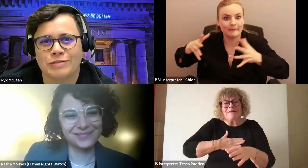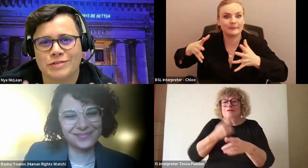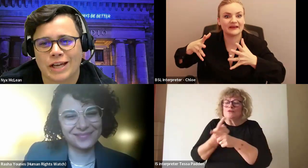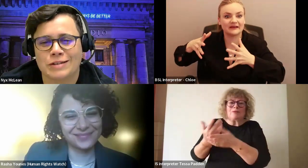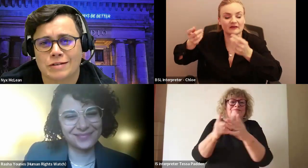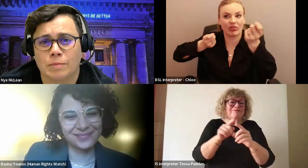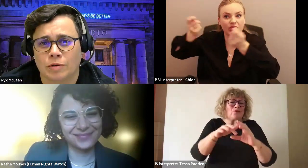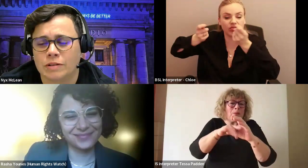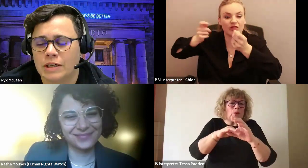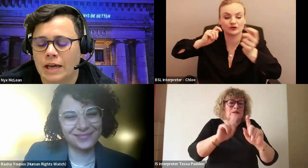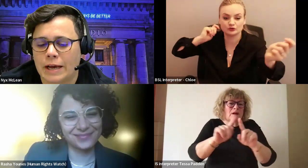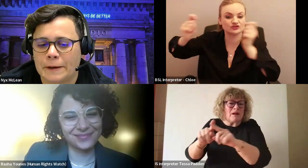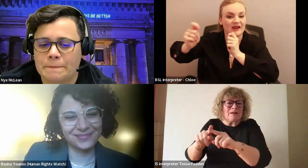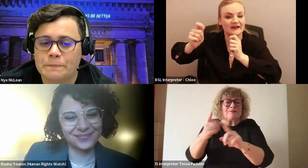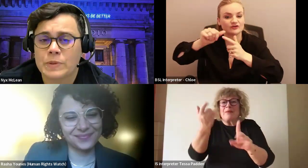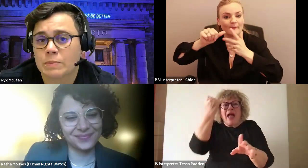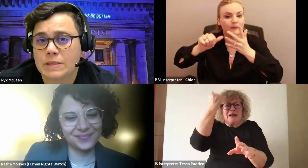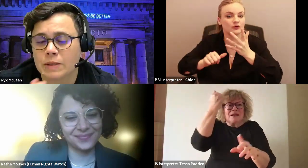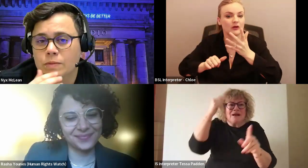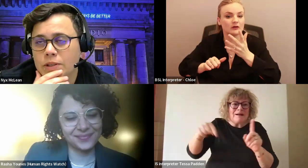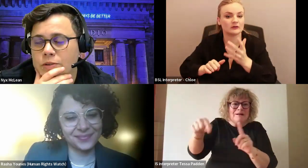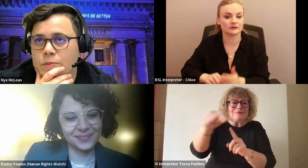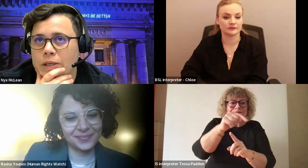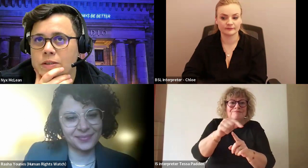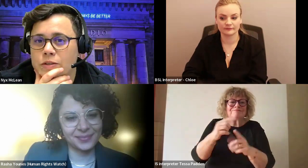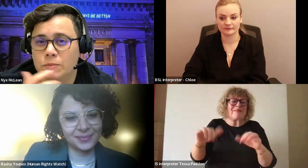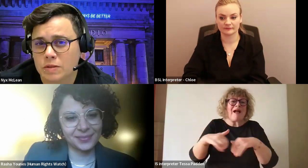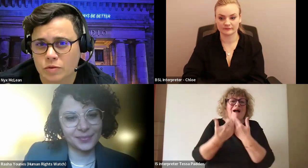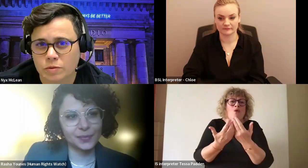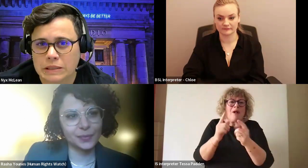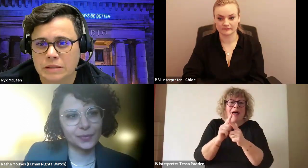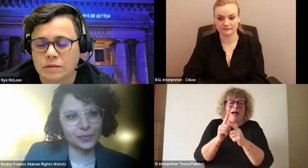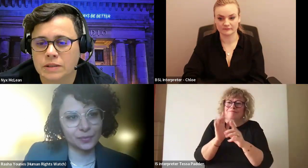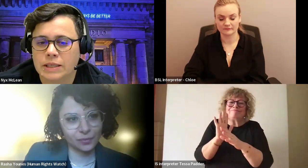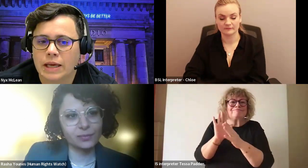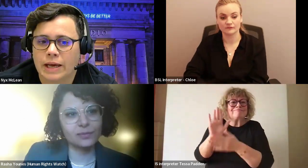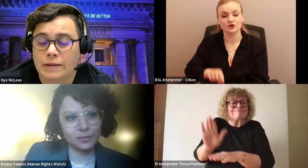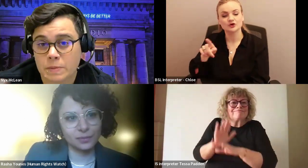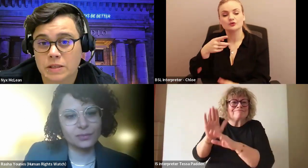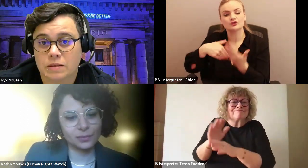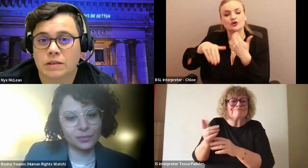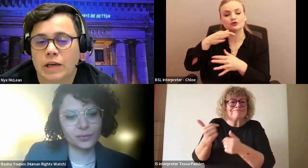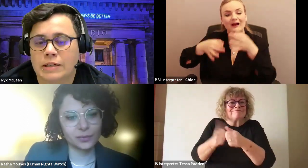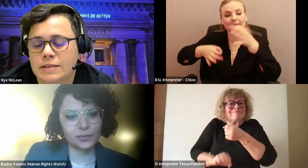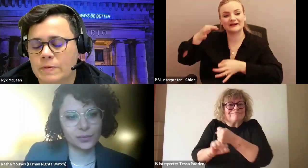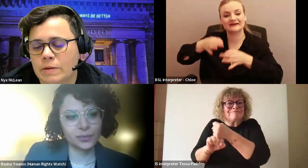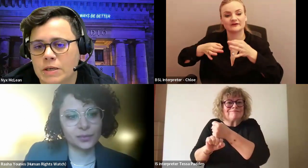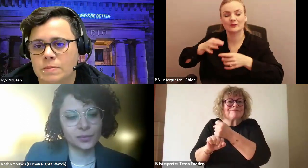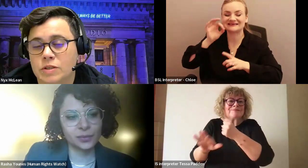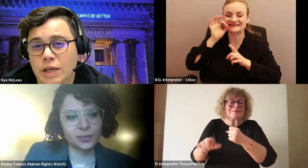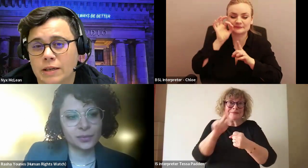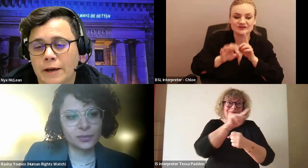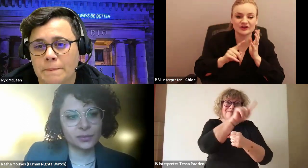to change their model. But something that you're speaking to in terms of the socio-political, especially in Uganda, some